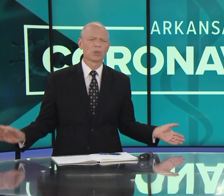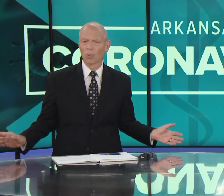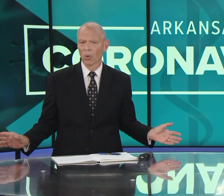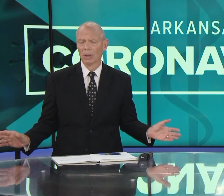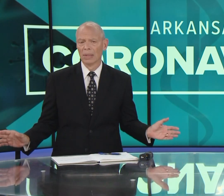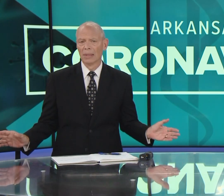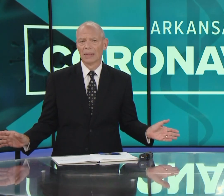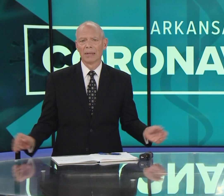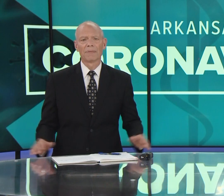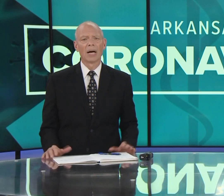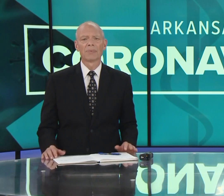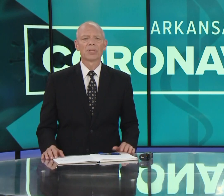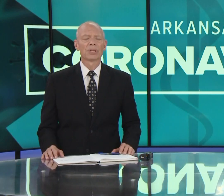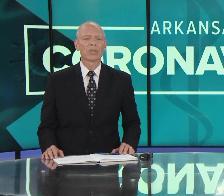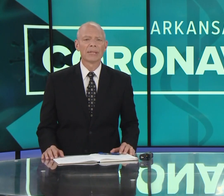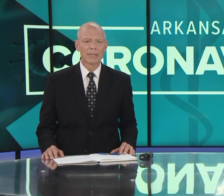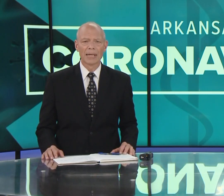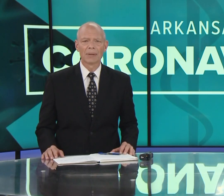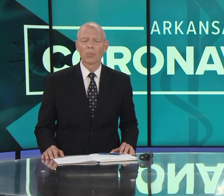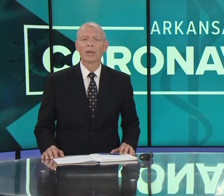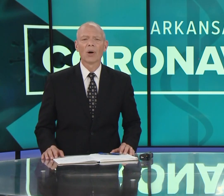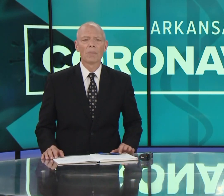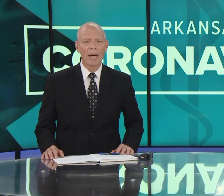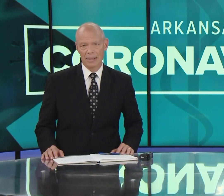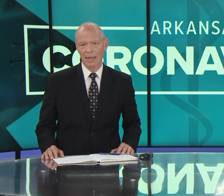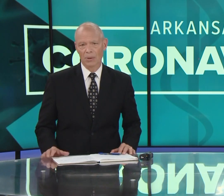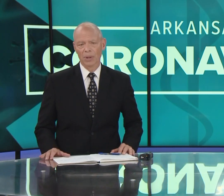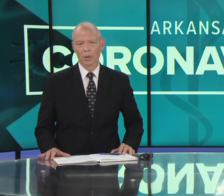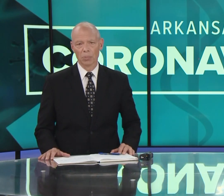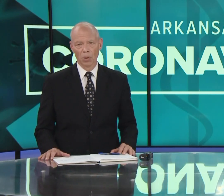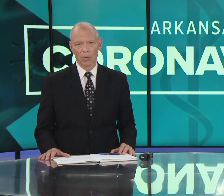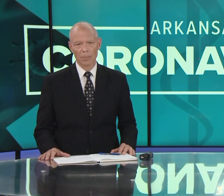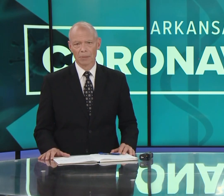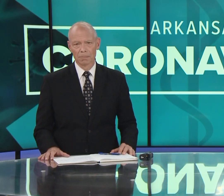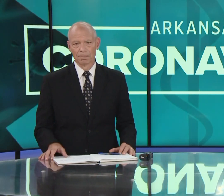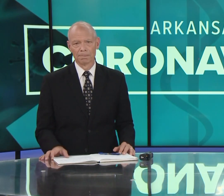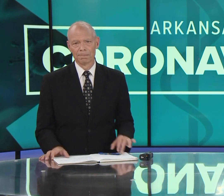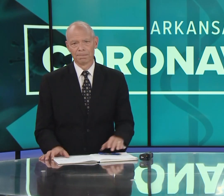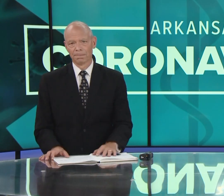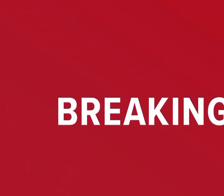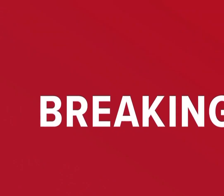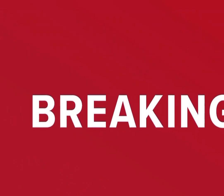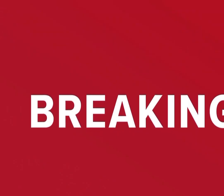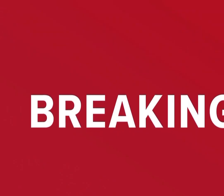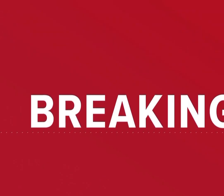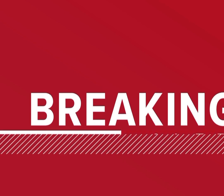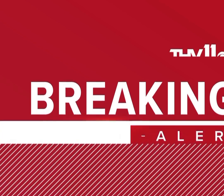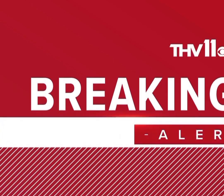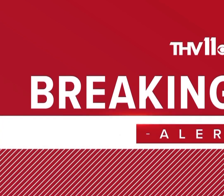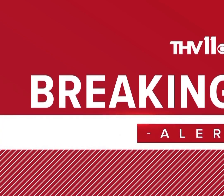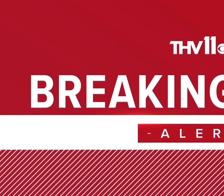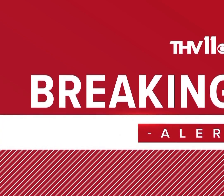so much more at 5, 6, and 10. We go back now to regular programming.